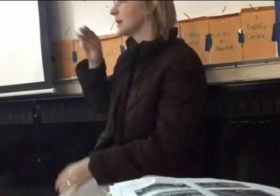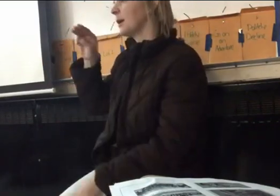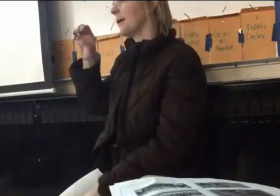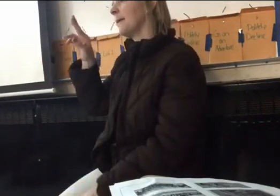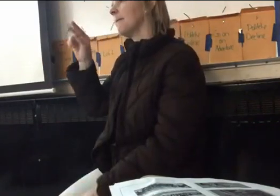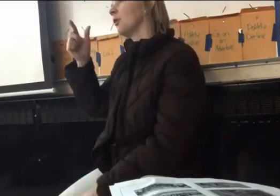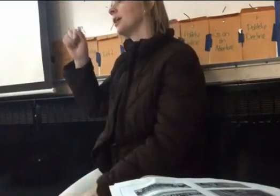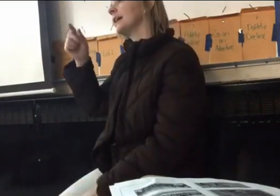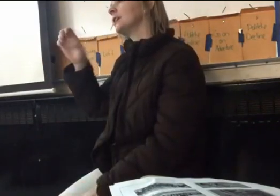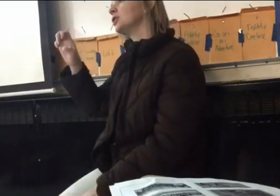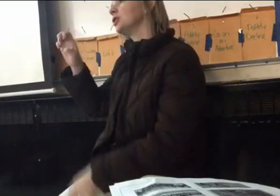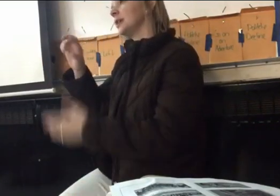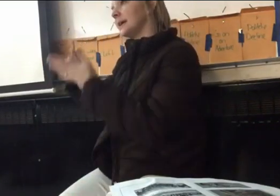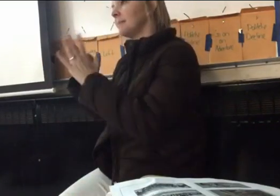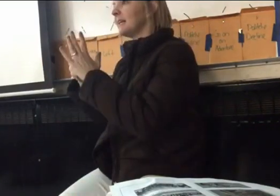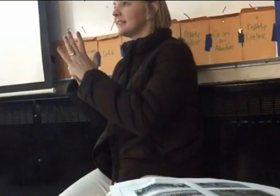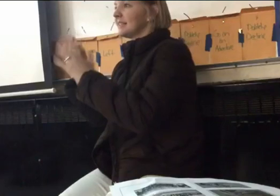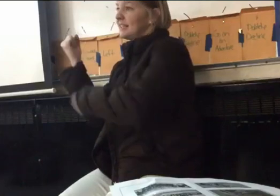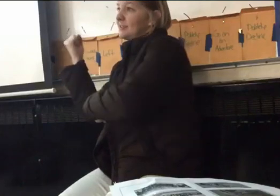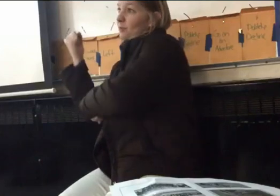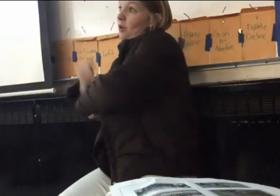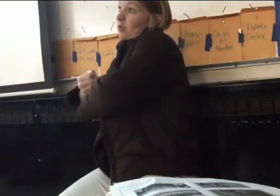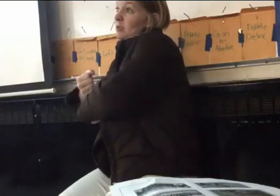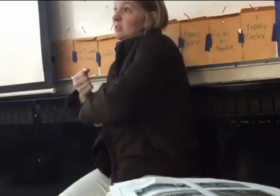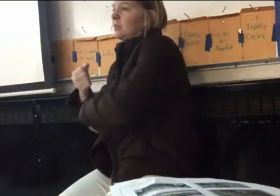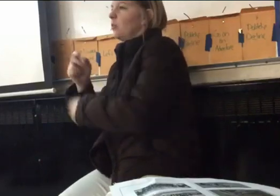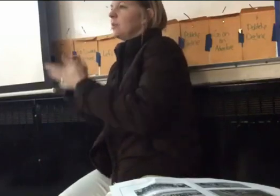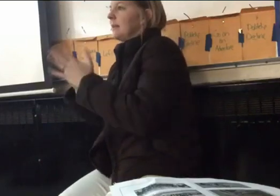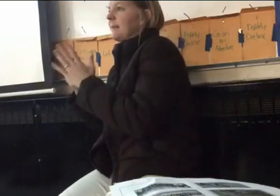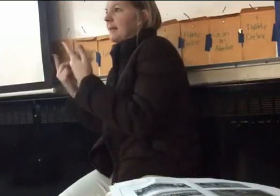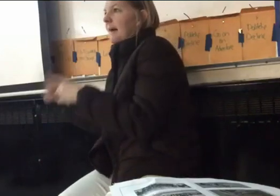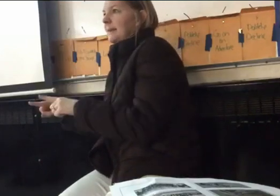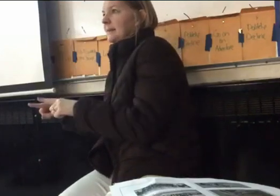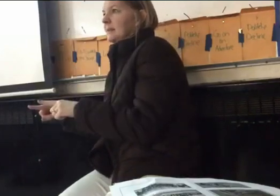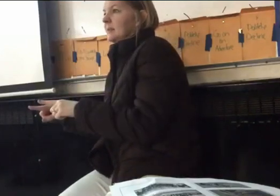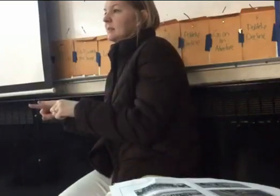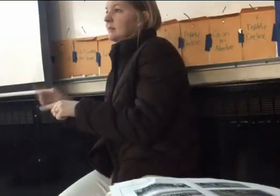means that farm was foreclosed. If it's foreclosed, what does that mean happened to it?